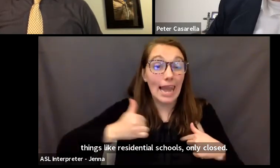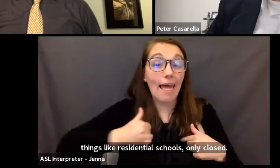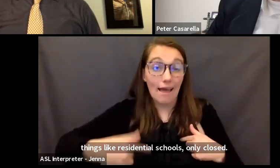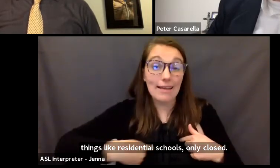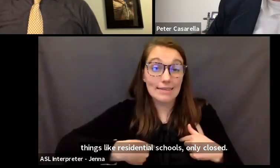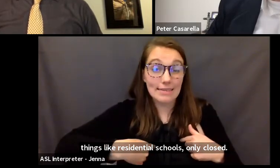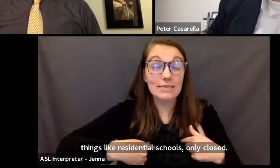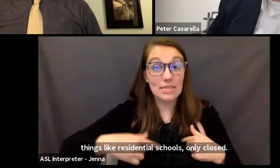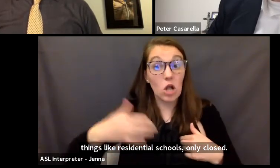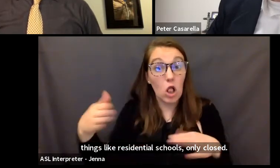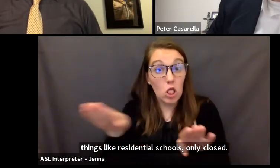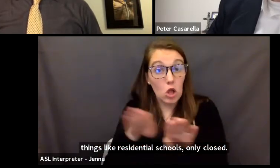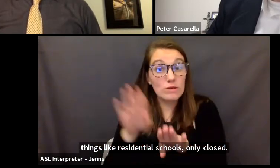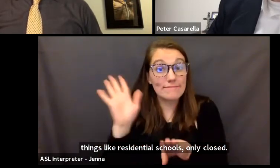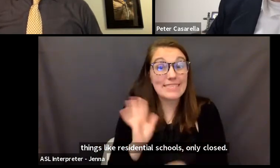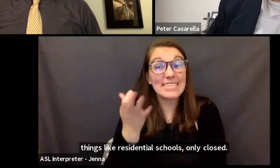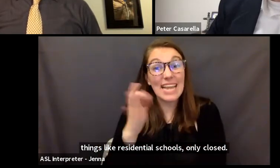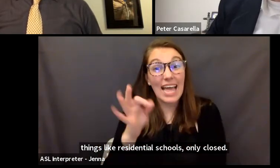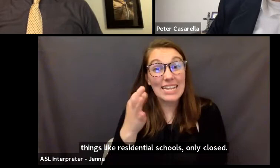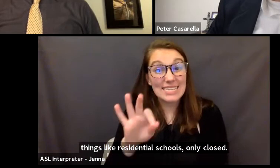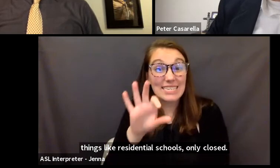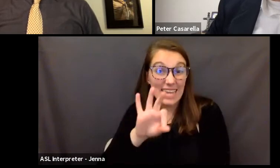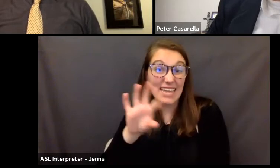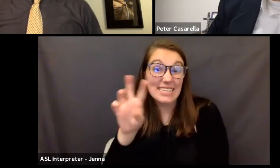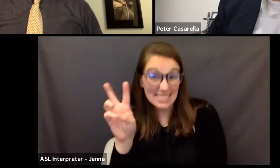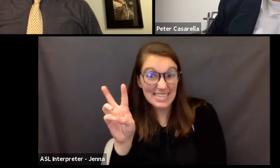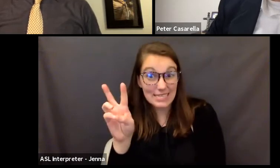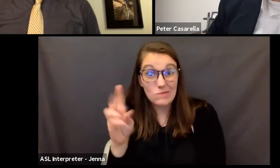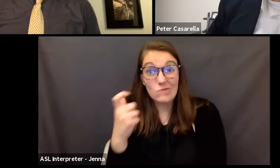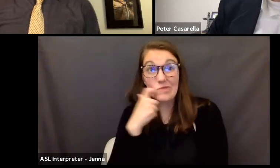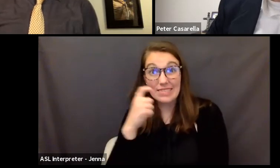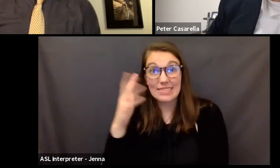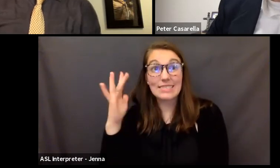1996. So it wasn't very long ago, right?